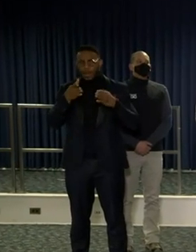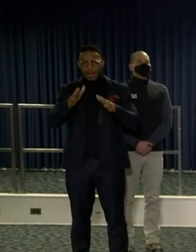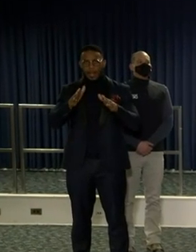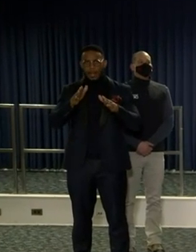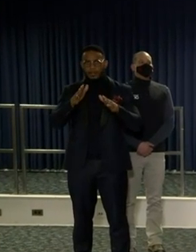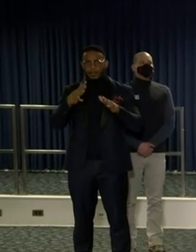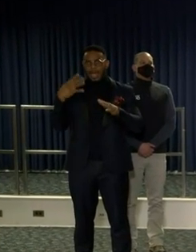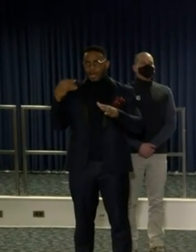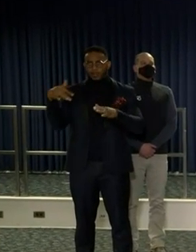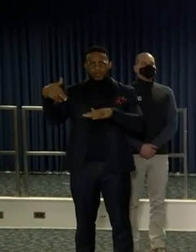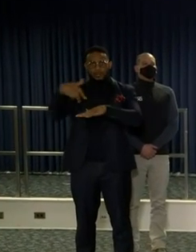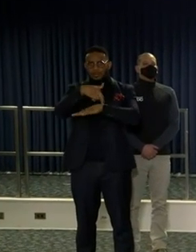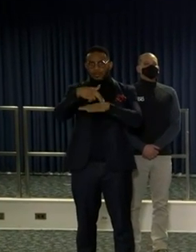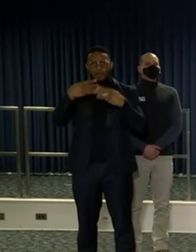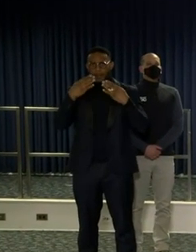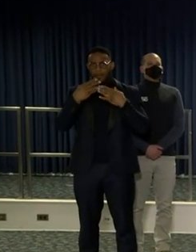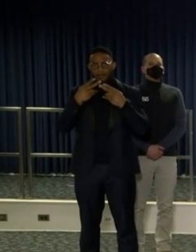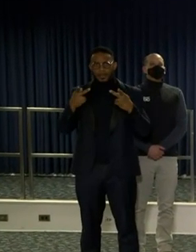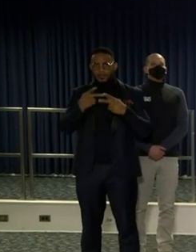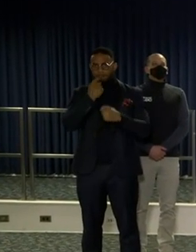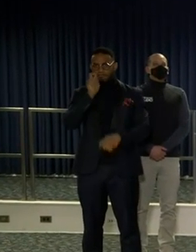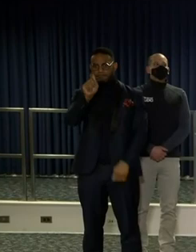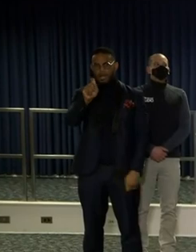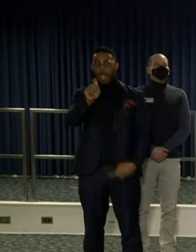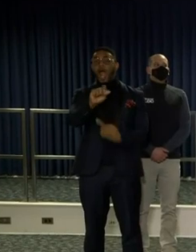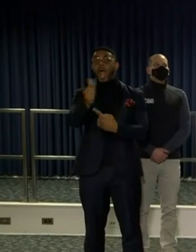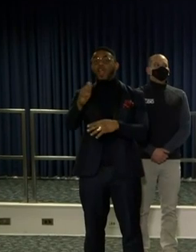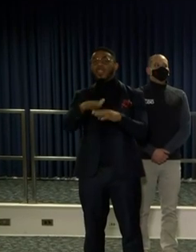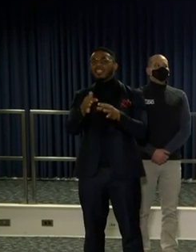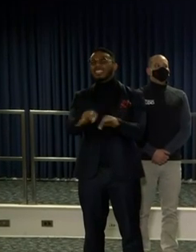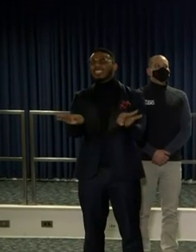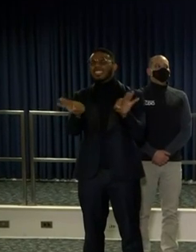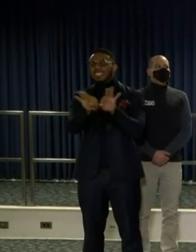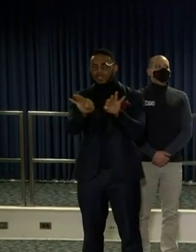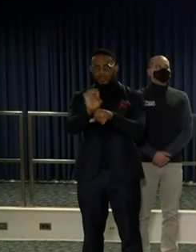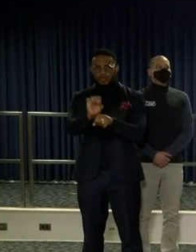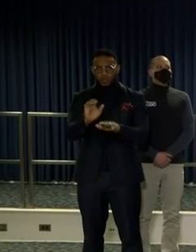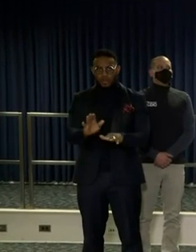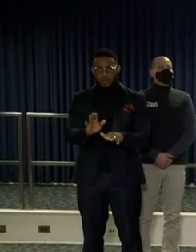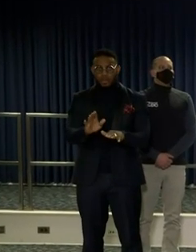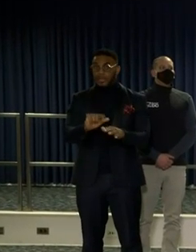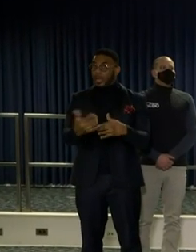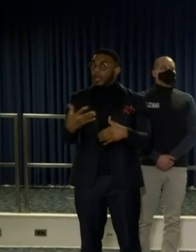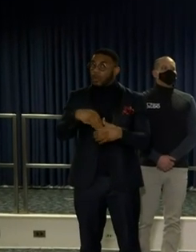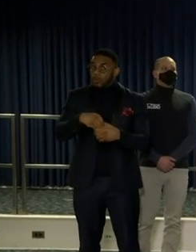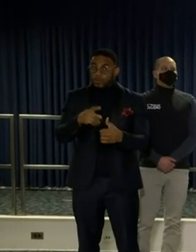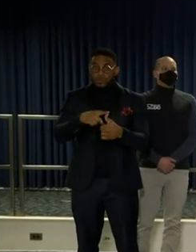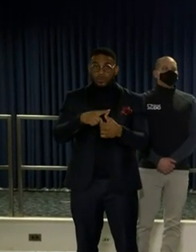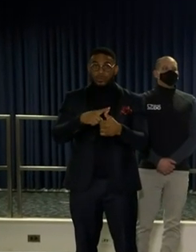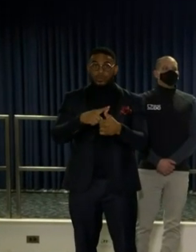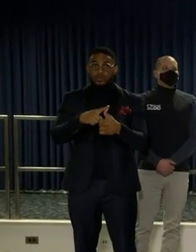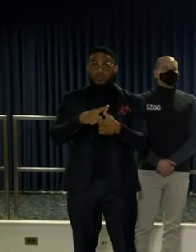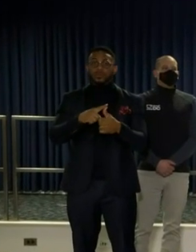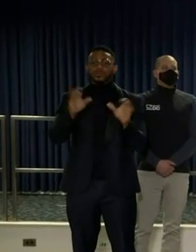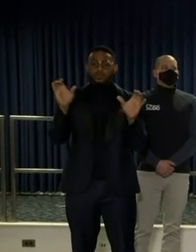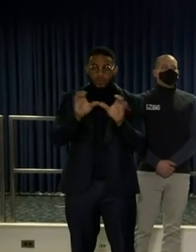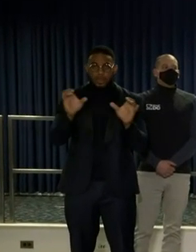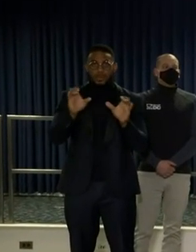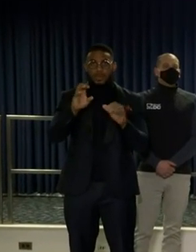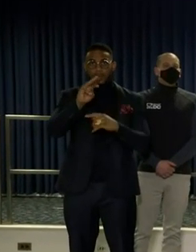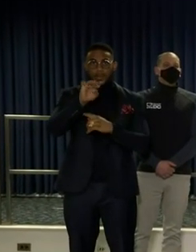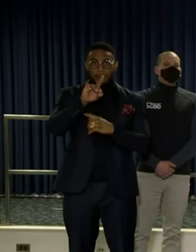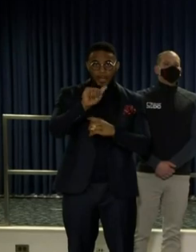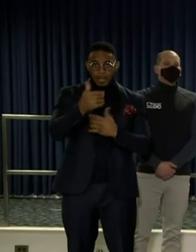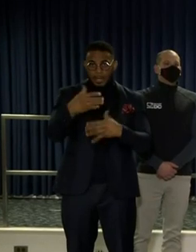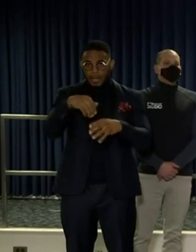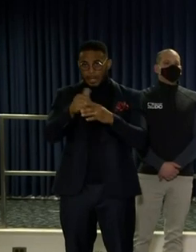be outside in public places other than essential workers, which includes credentialed media engaging